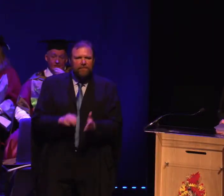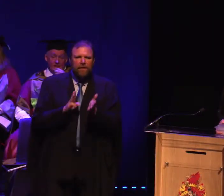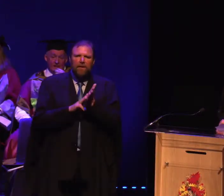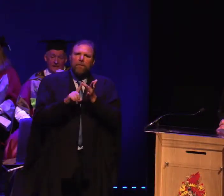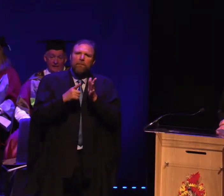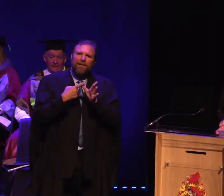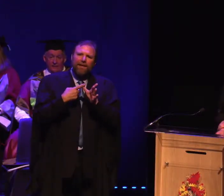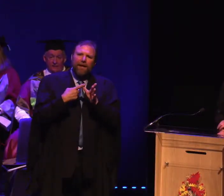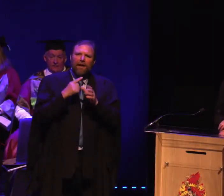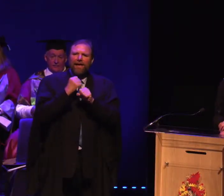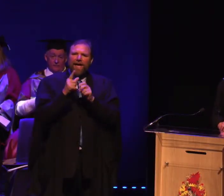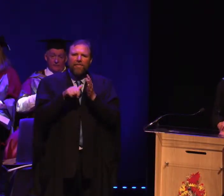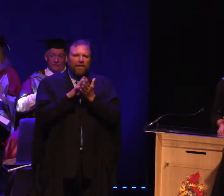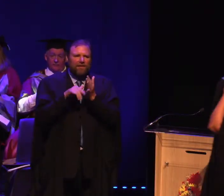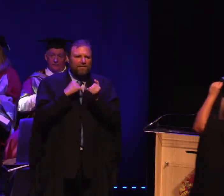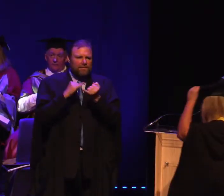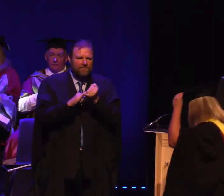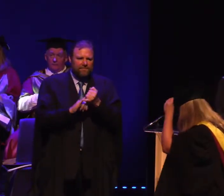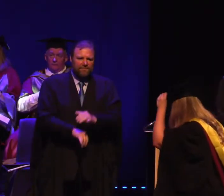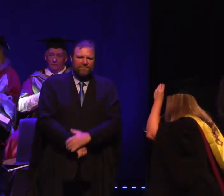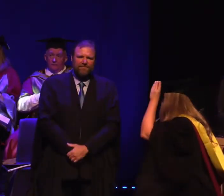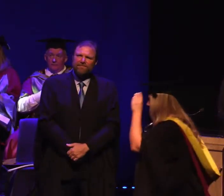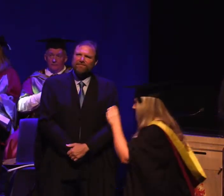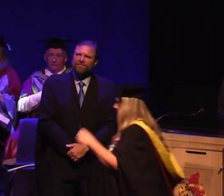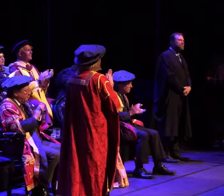Mia Gethings.